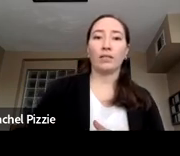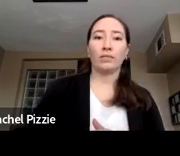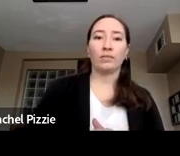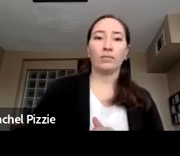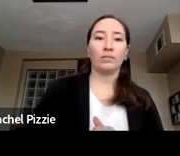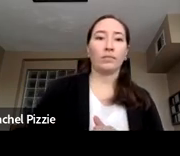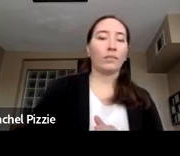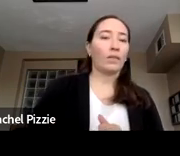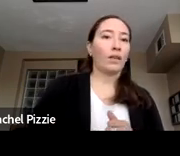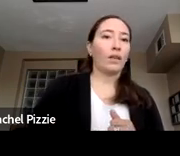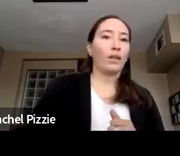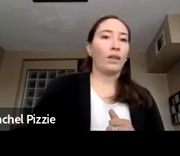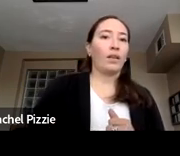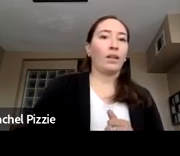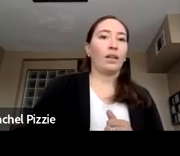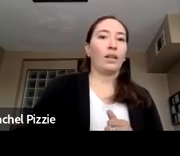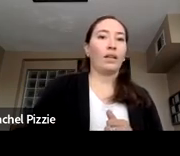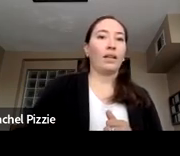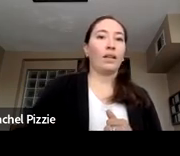here.